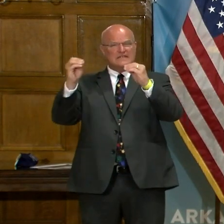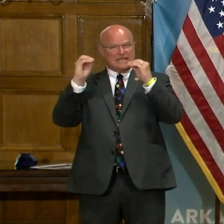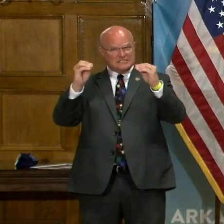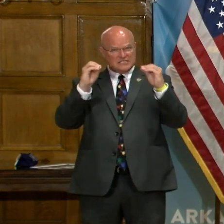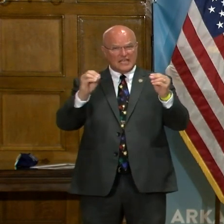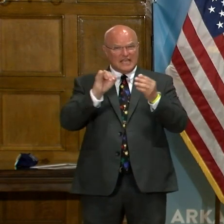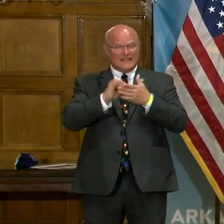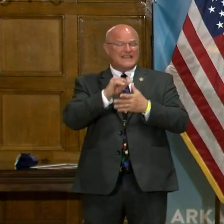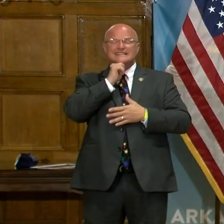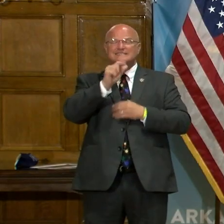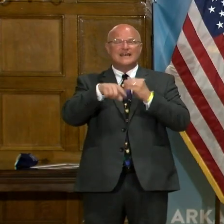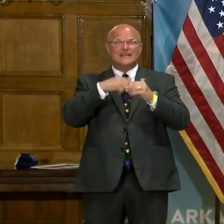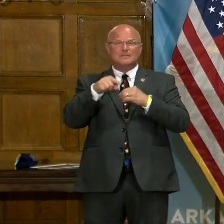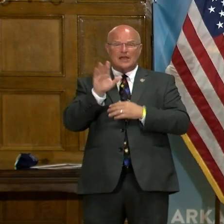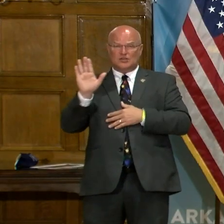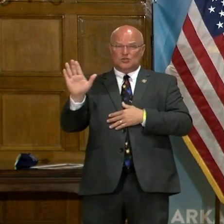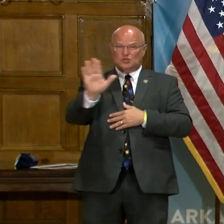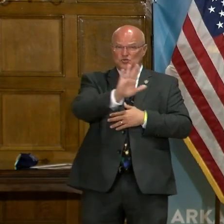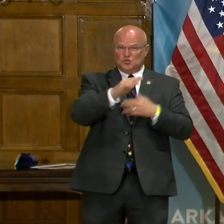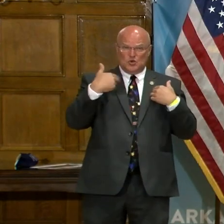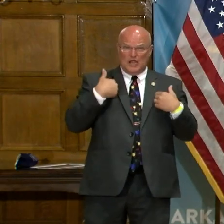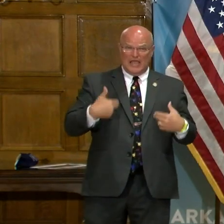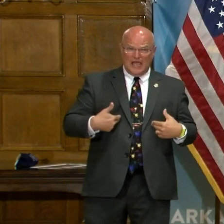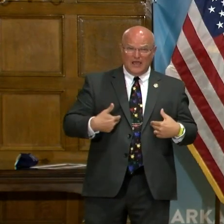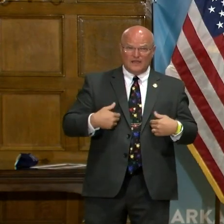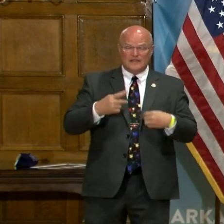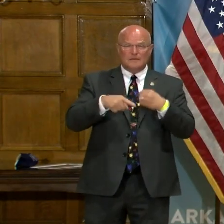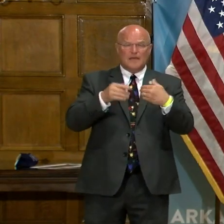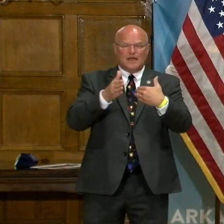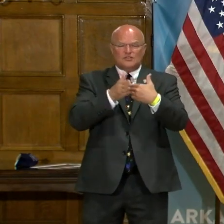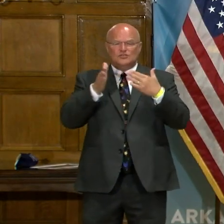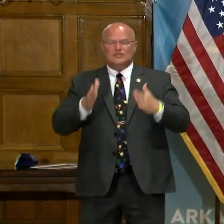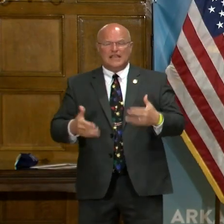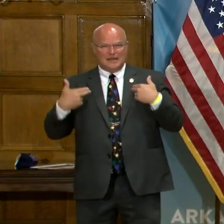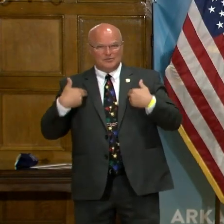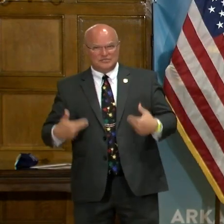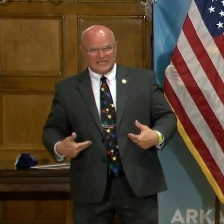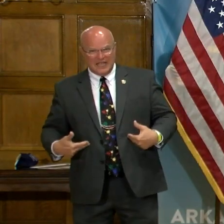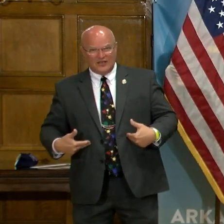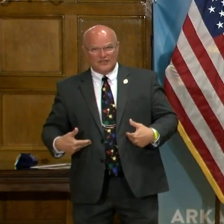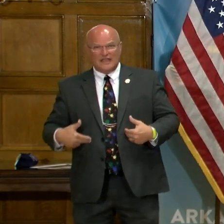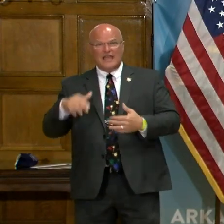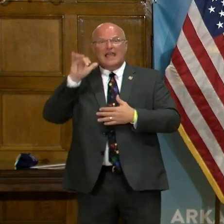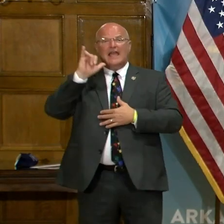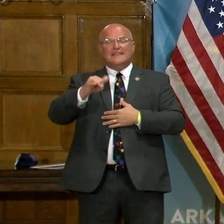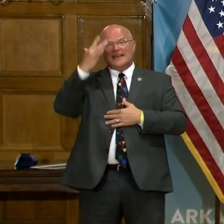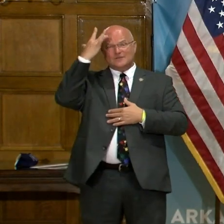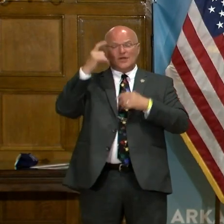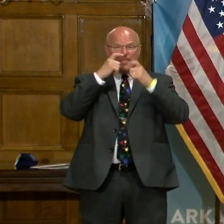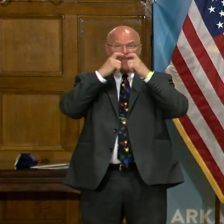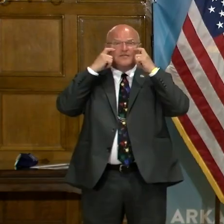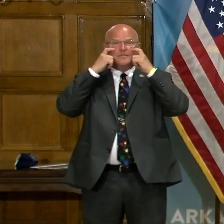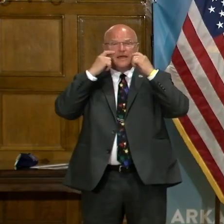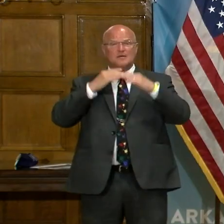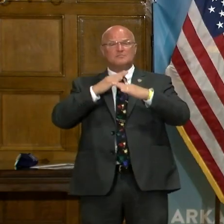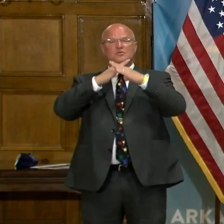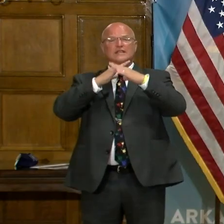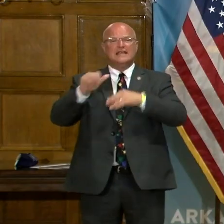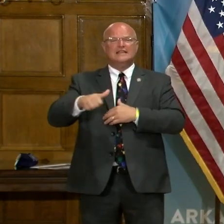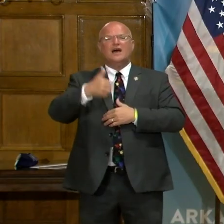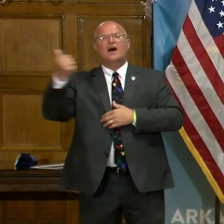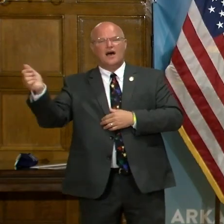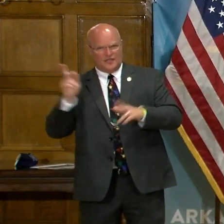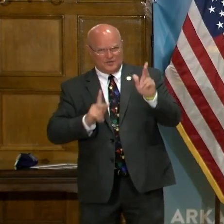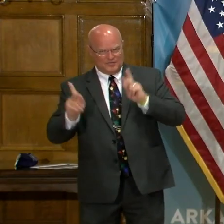educate that it's not about your health, it's also about your neighbor's health. And that's why you wear a mask, is to protect